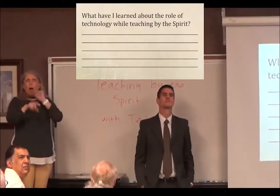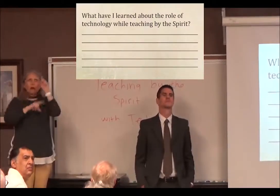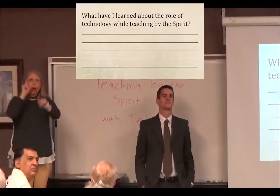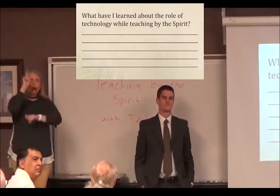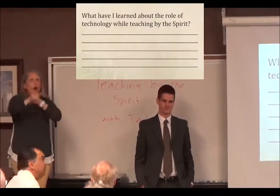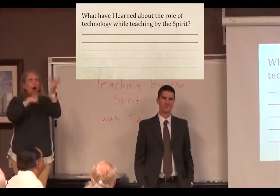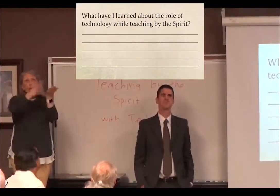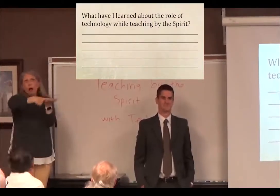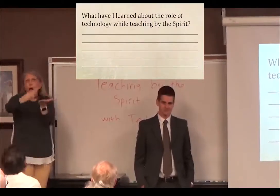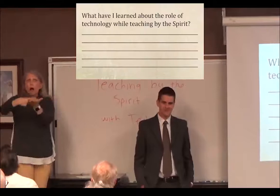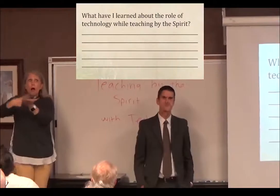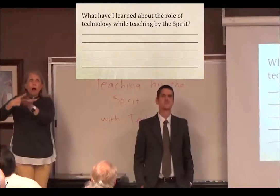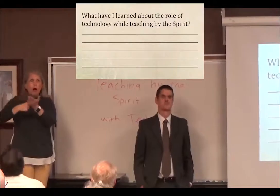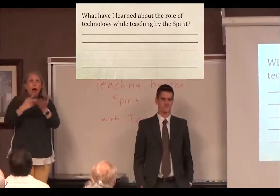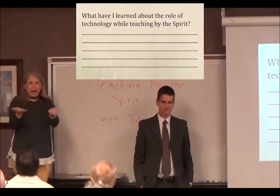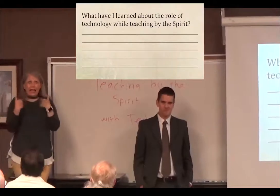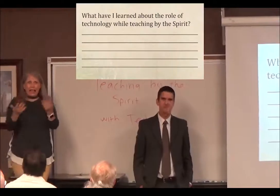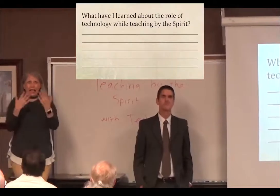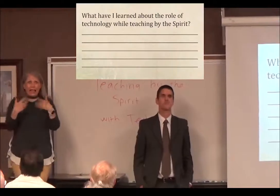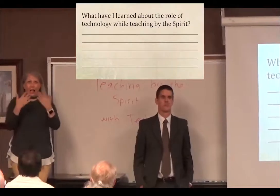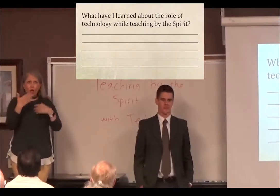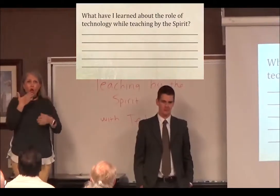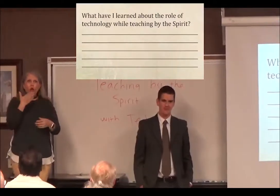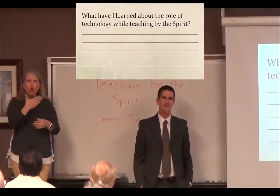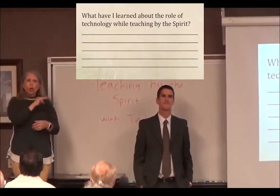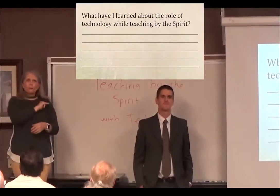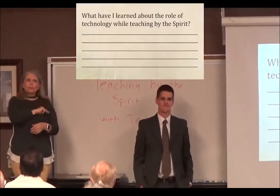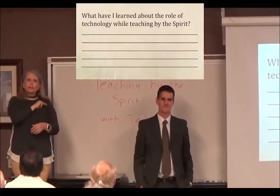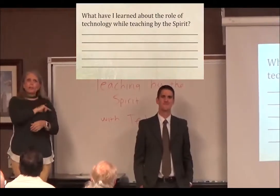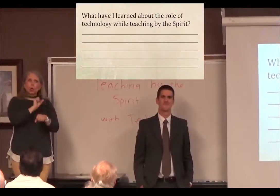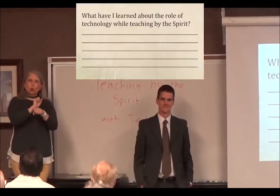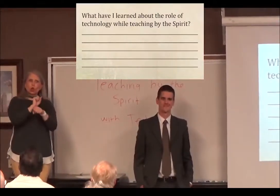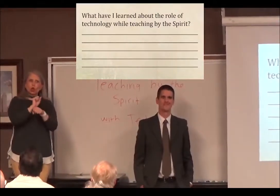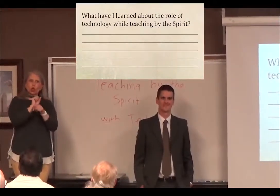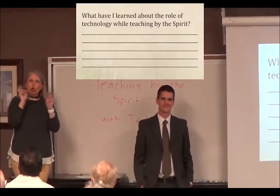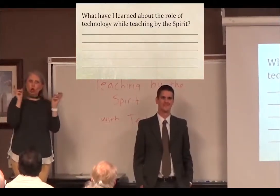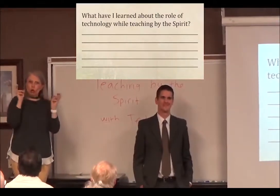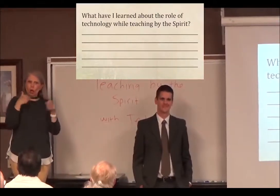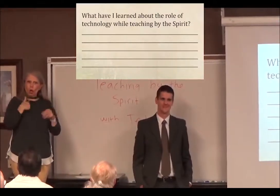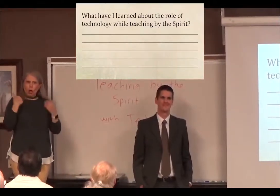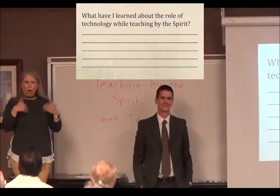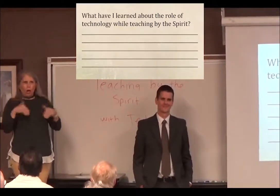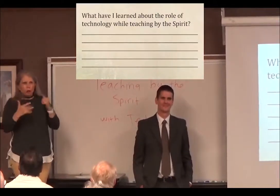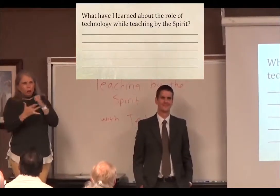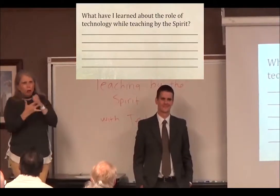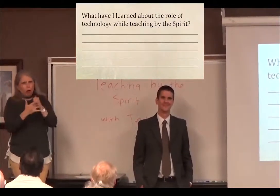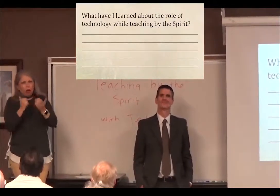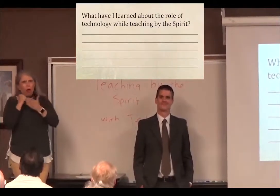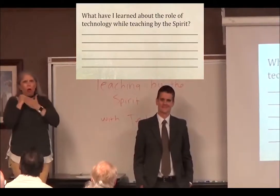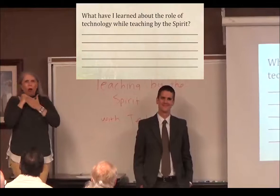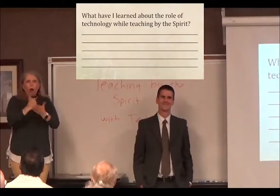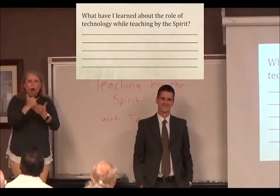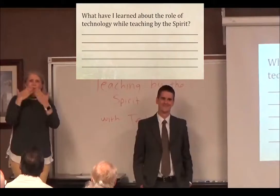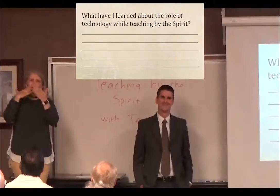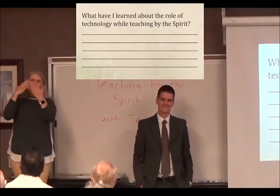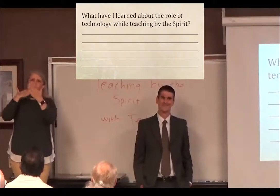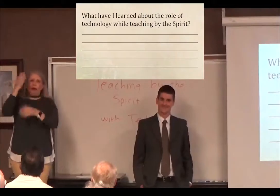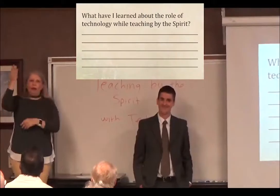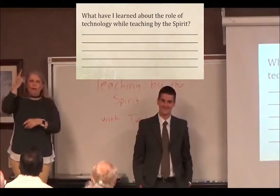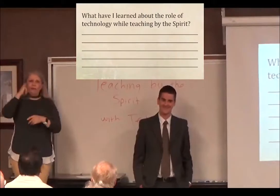kids are fascinated and they have so many questions and the discussion's great. And it's a great opportunity for missionary work is where they help.